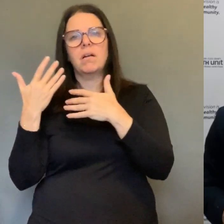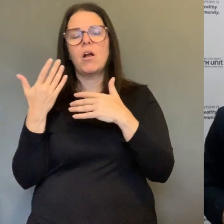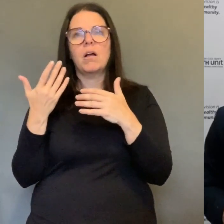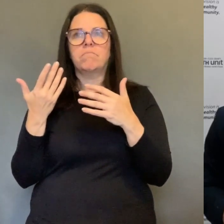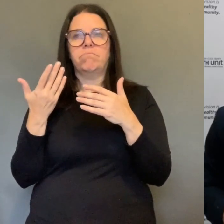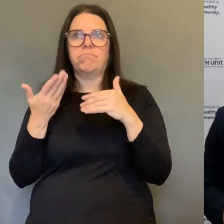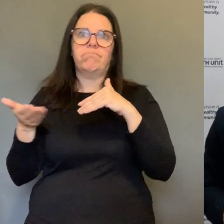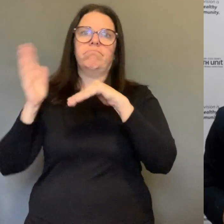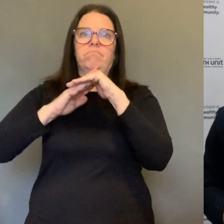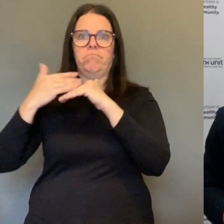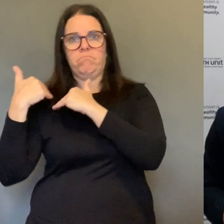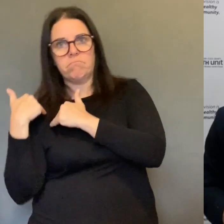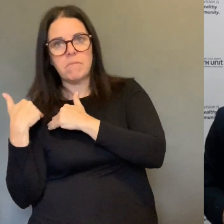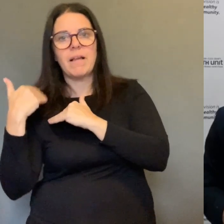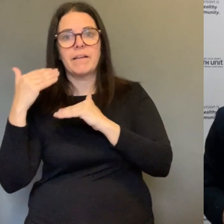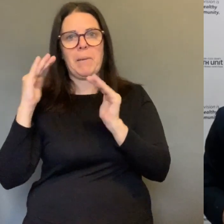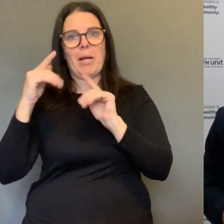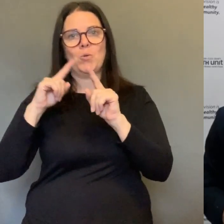right.